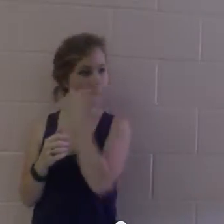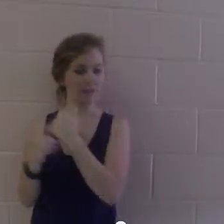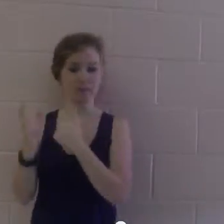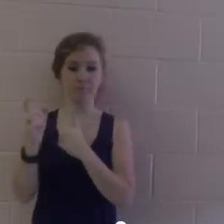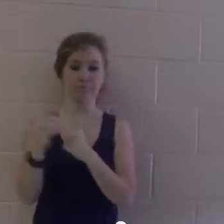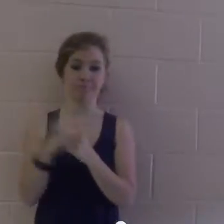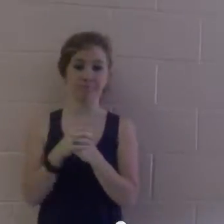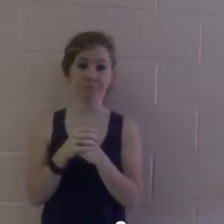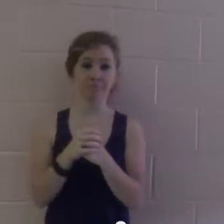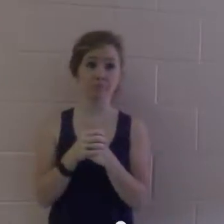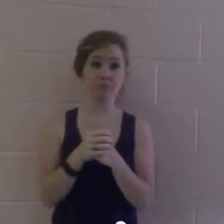her cubs.